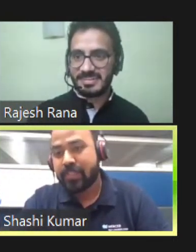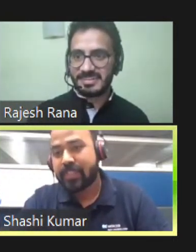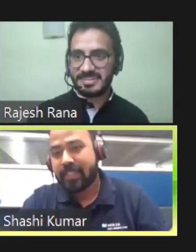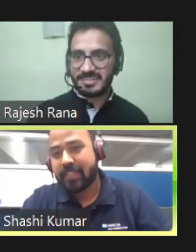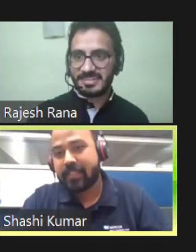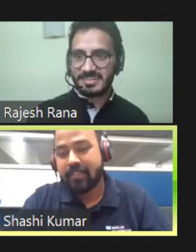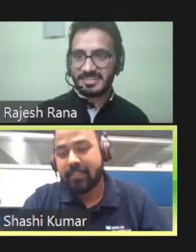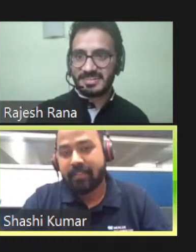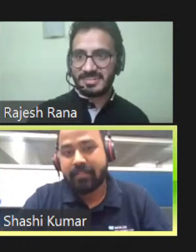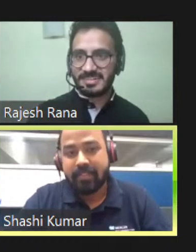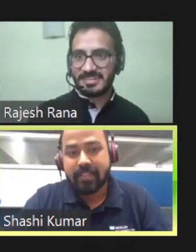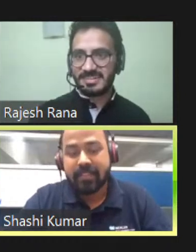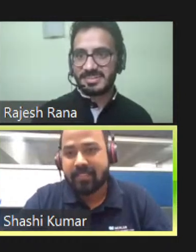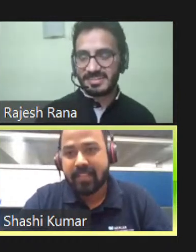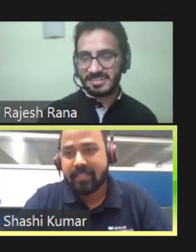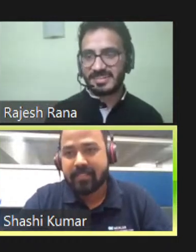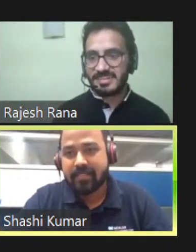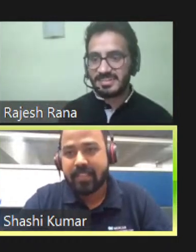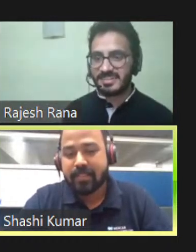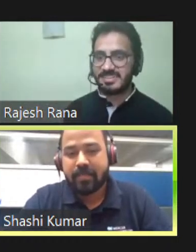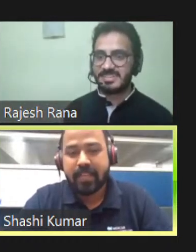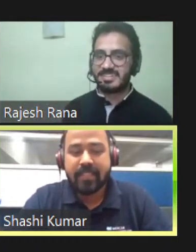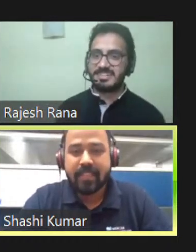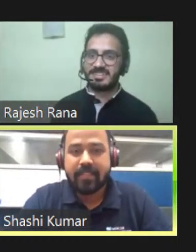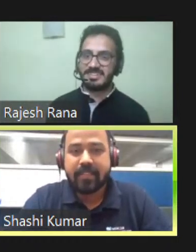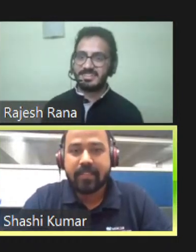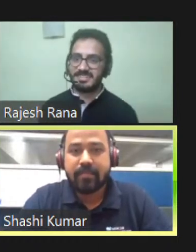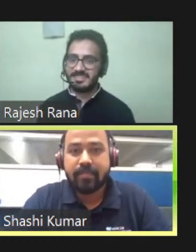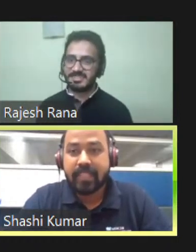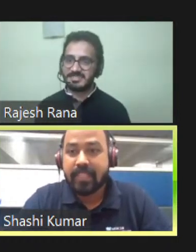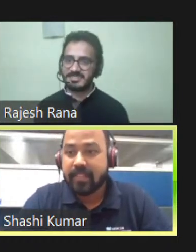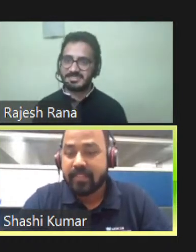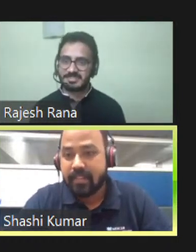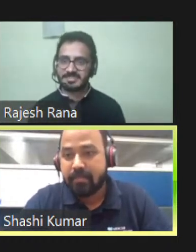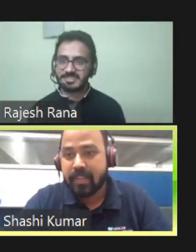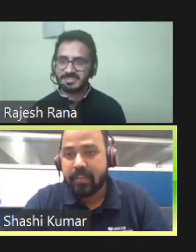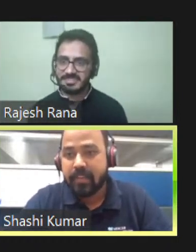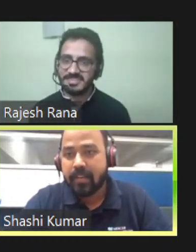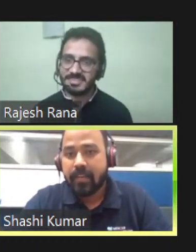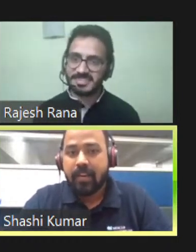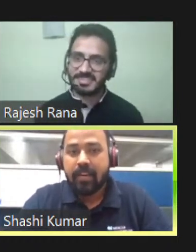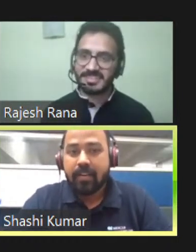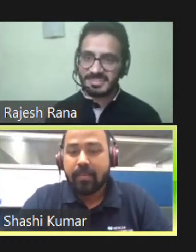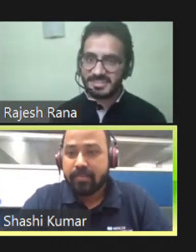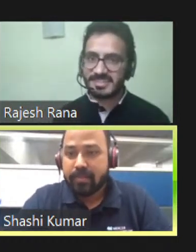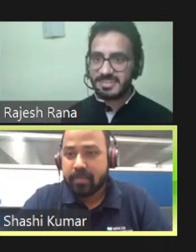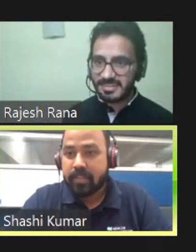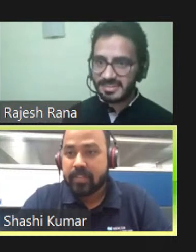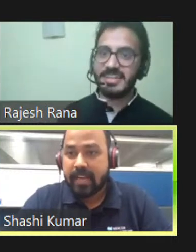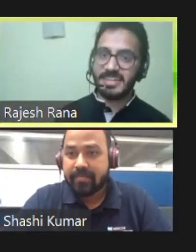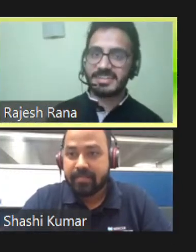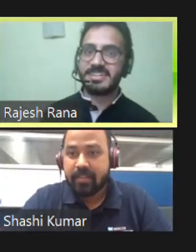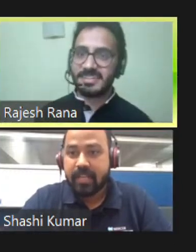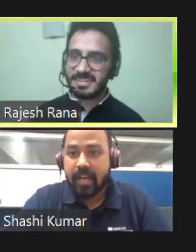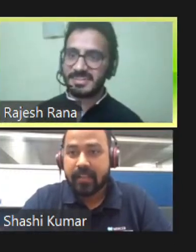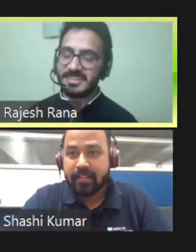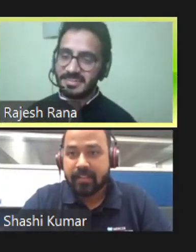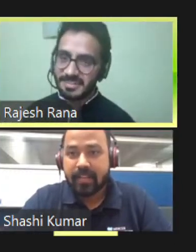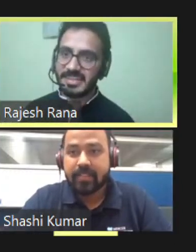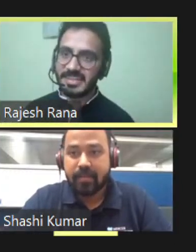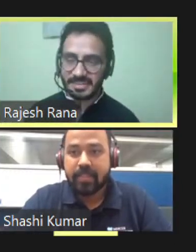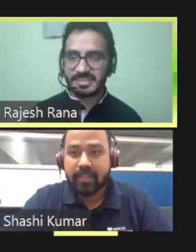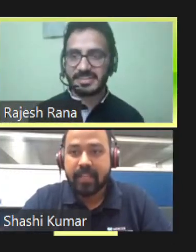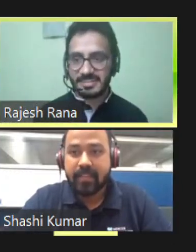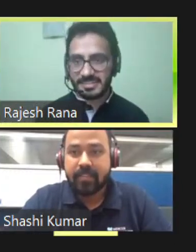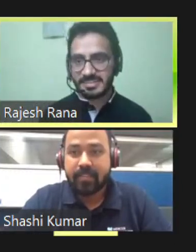You just shared it. Yes, that's really surprising that within his family, a couple of people were deaf, Right, and